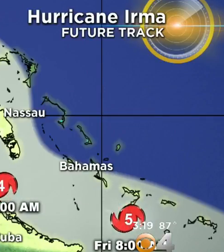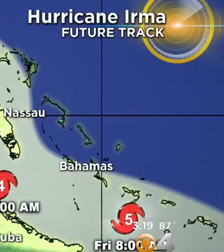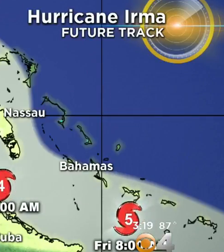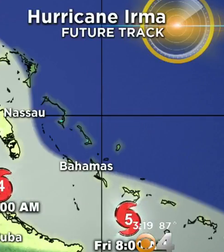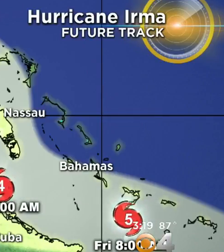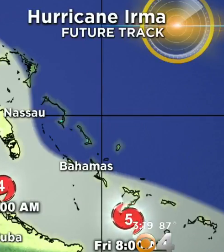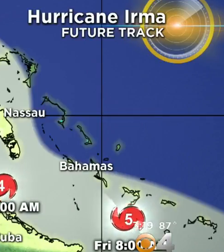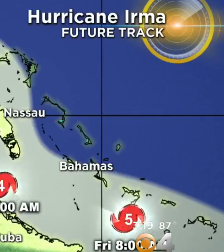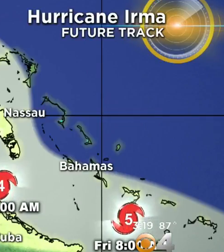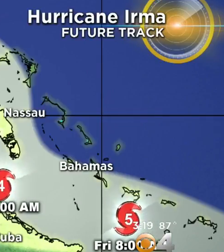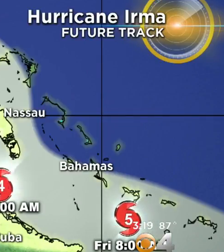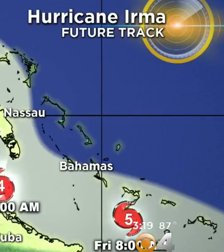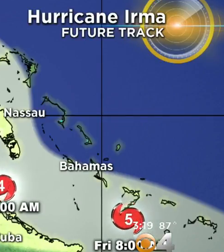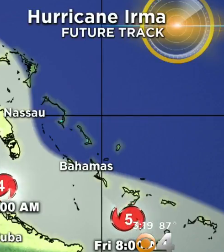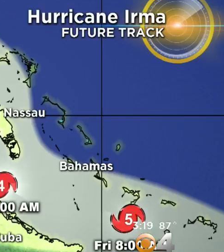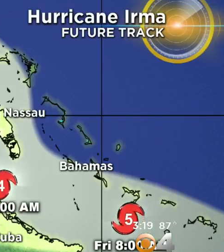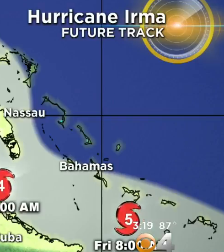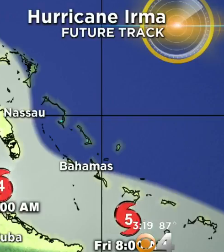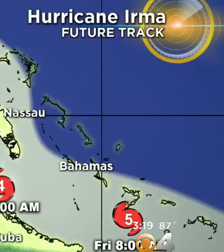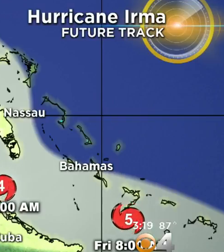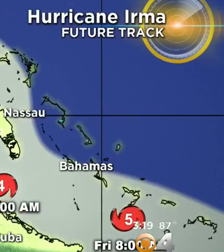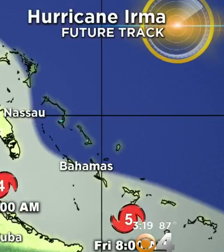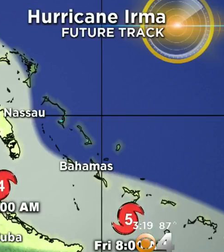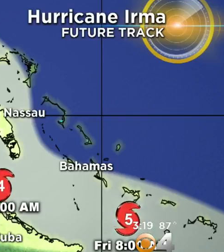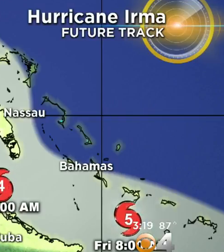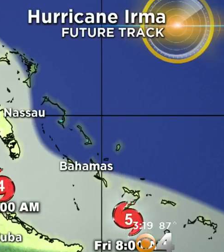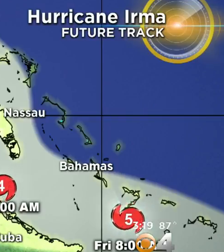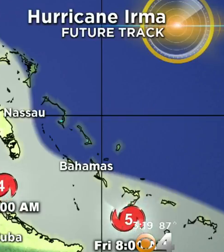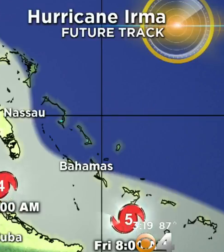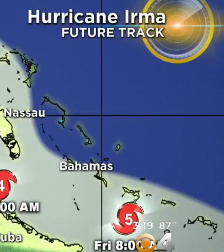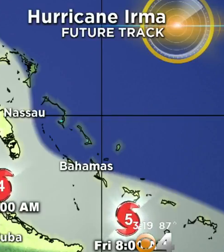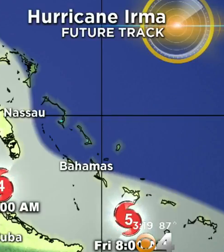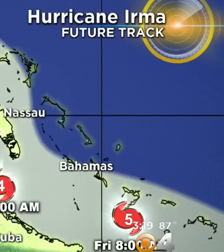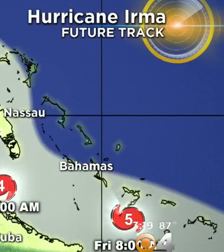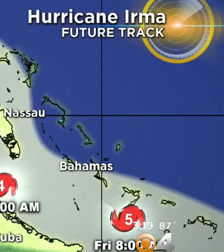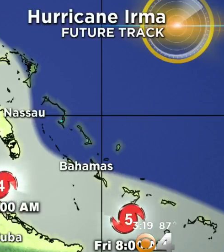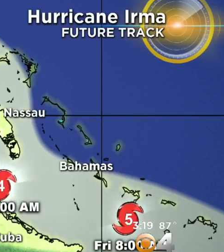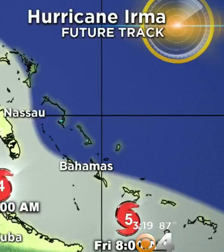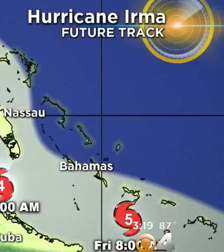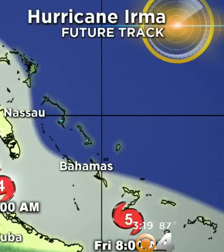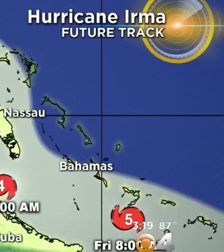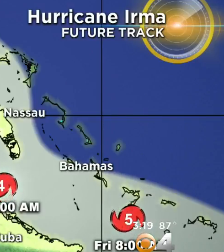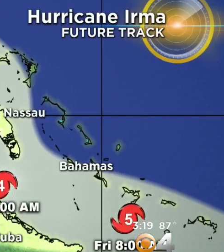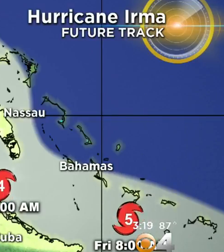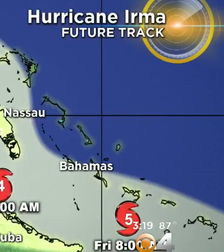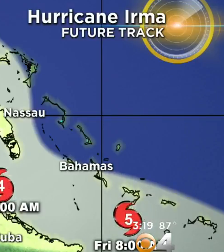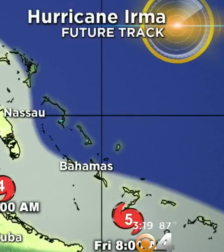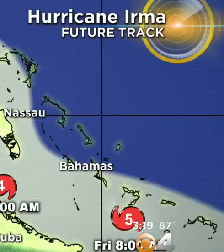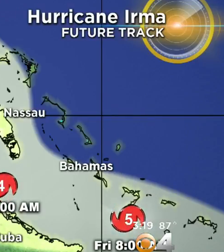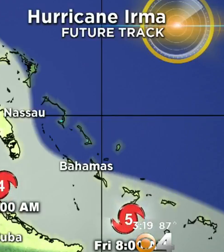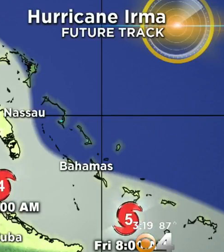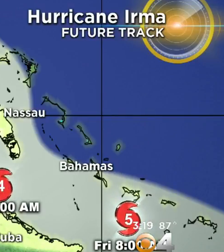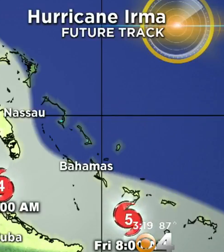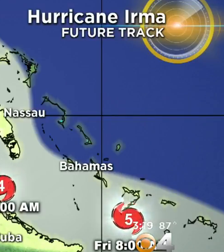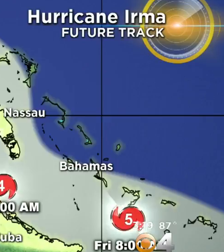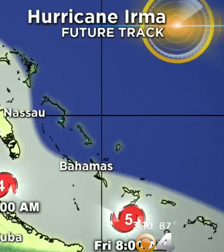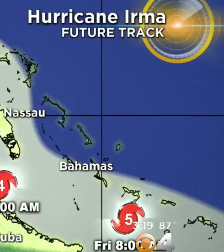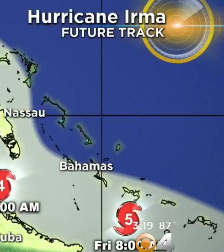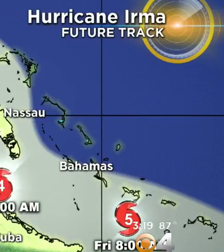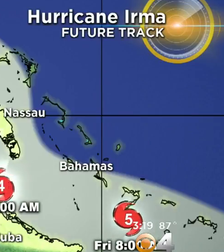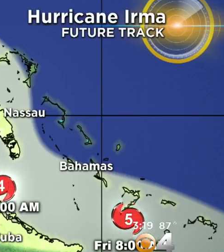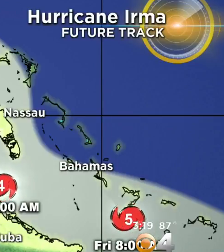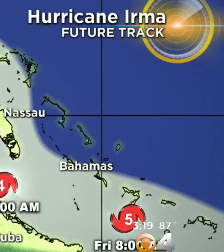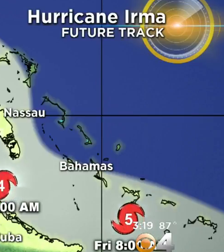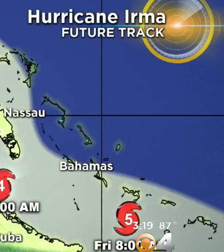to take place with any certainty, and we don't know how sharp that turn is going to be. The one thing we're going to start looking at here is this black